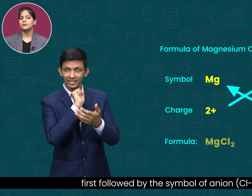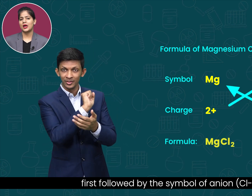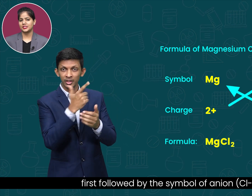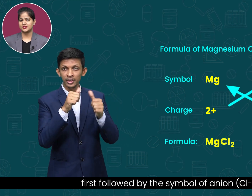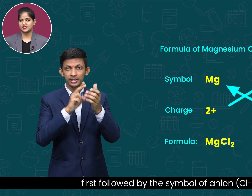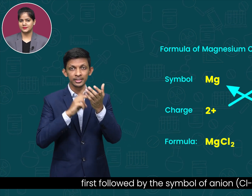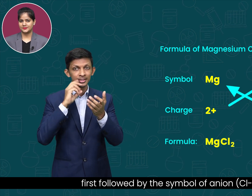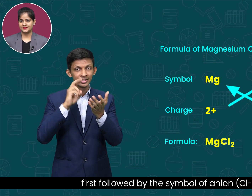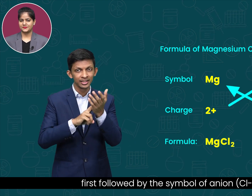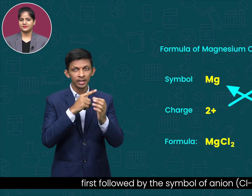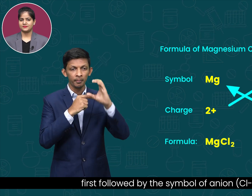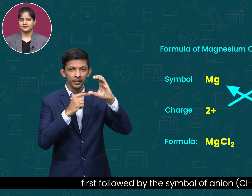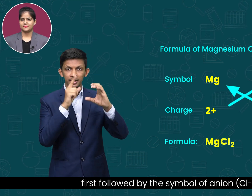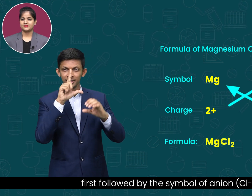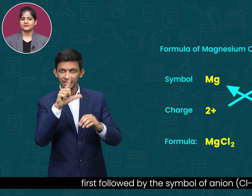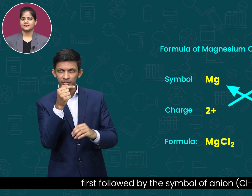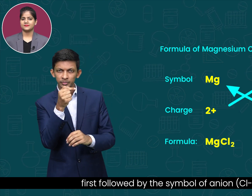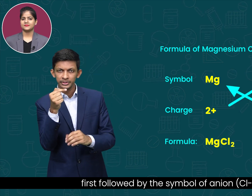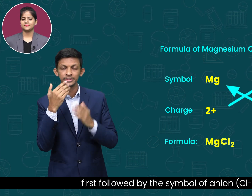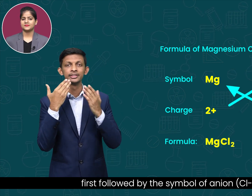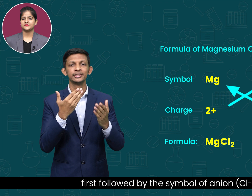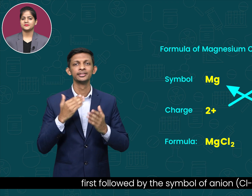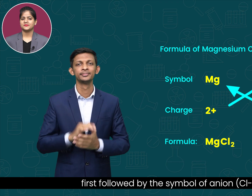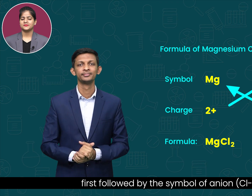Cl minus.